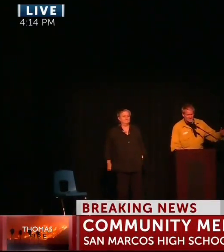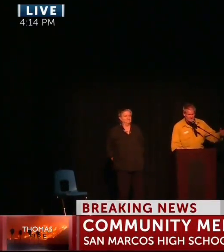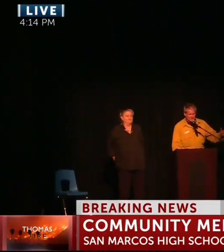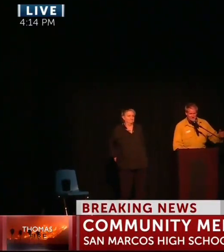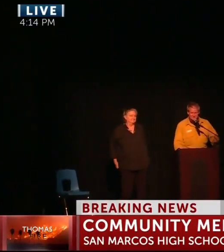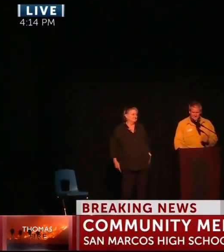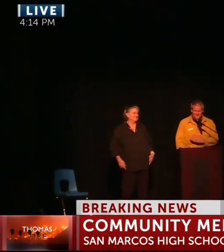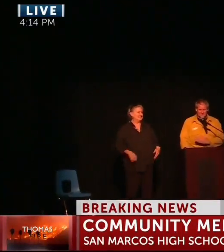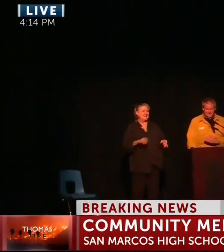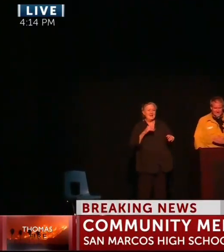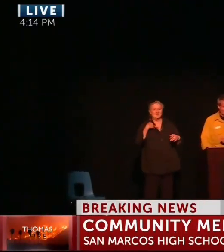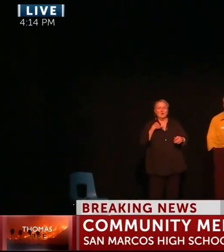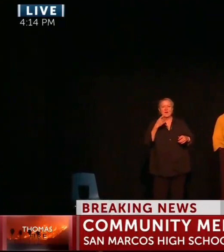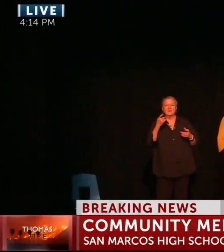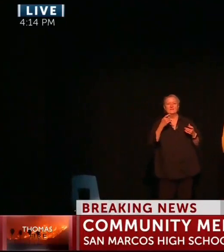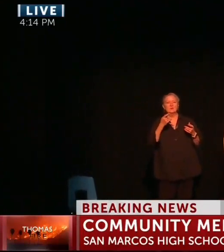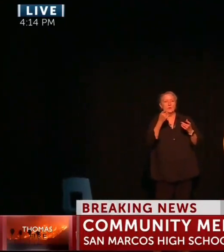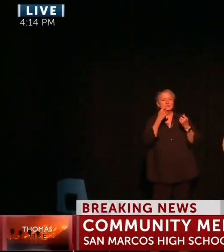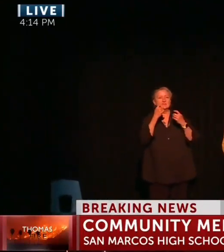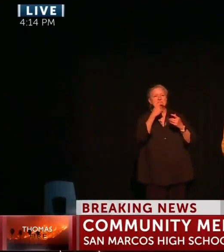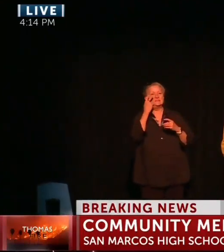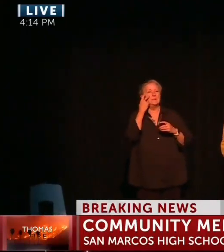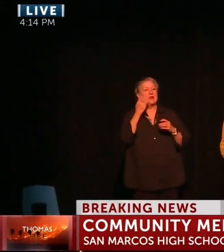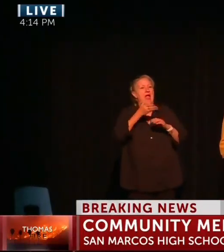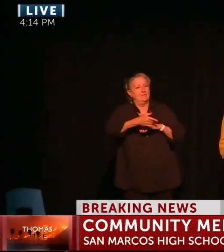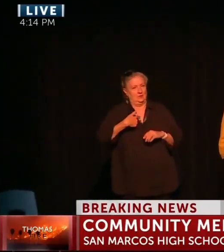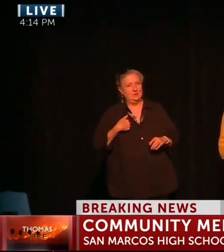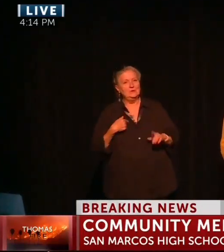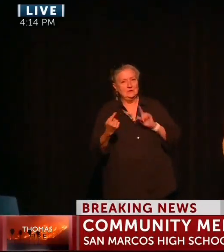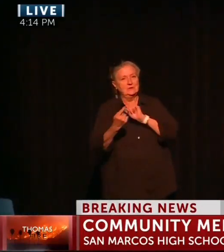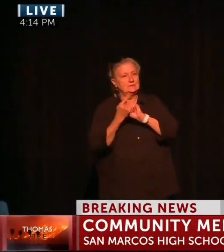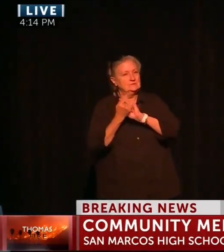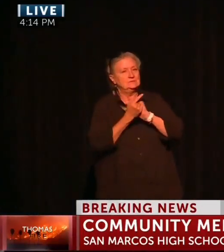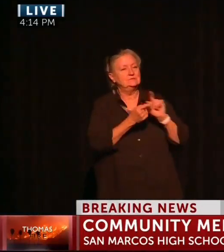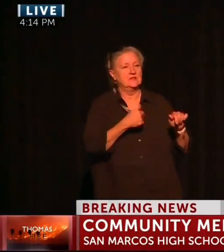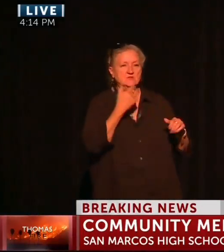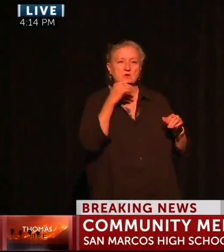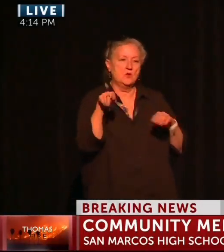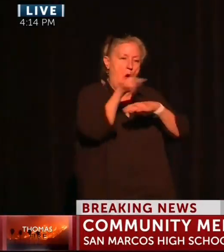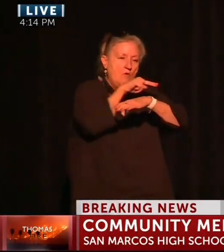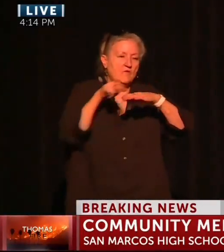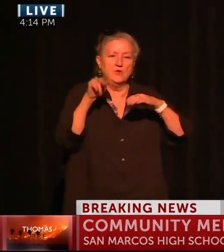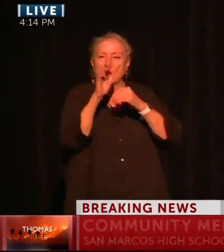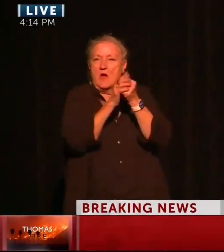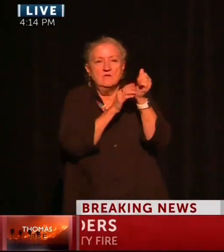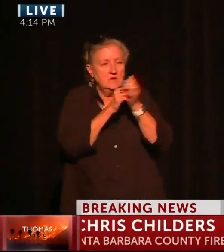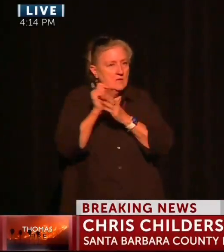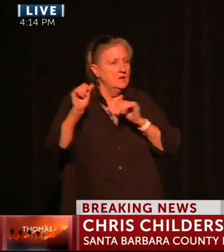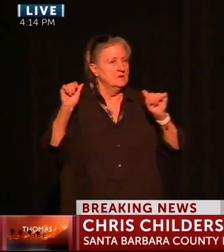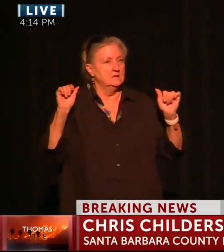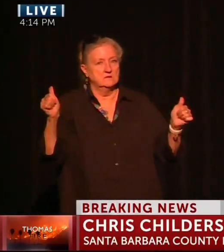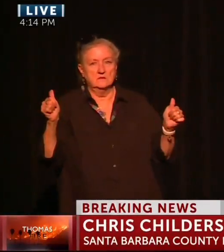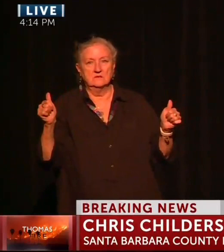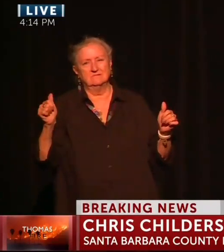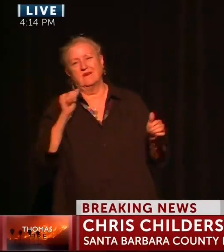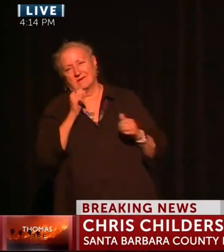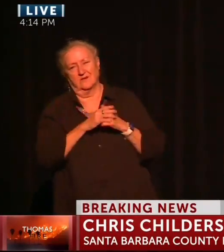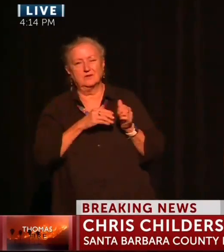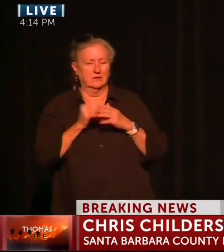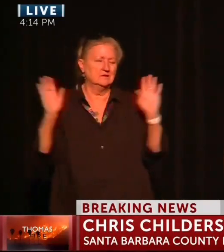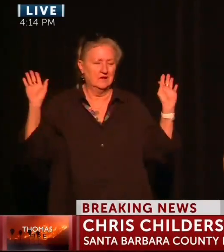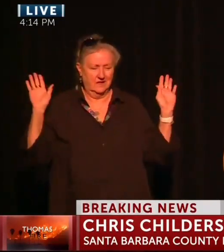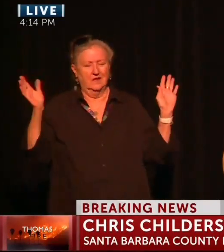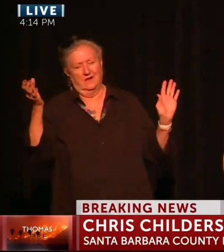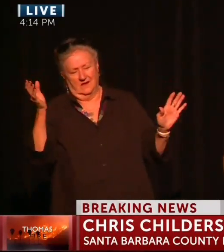So if you have any questions, come and see me afterwards, okay? That's where we are with this. It's got a good overview. Everybody's comfortable. I